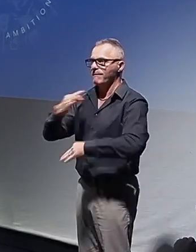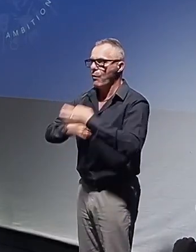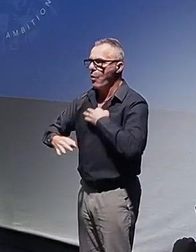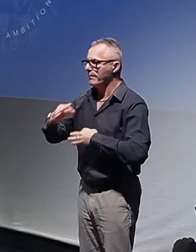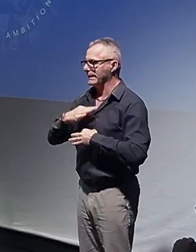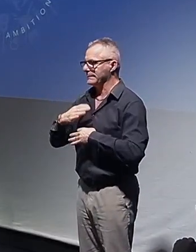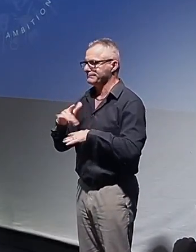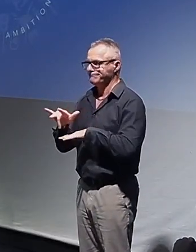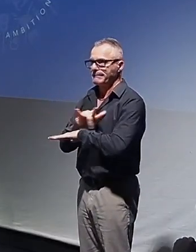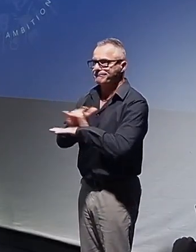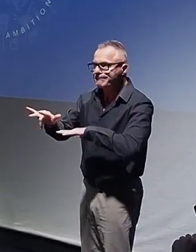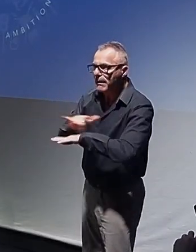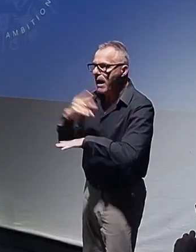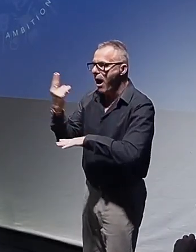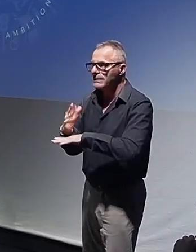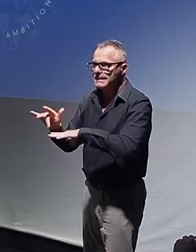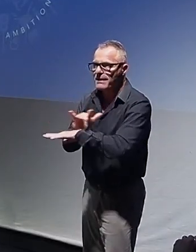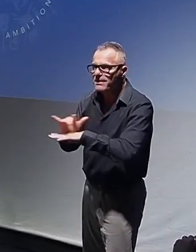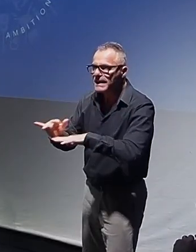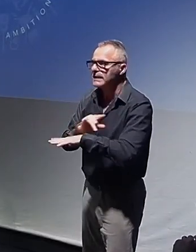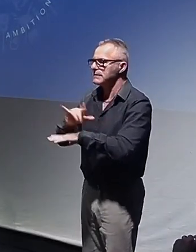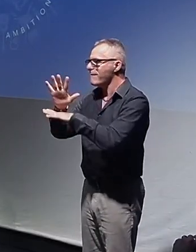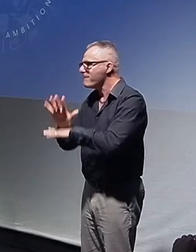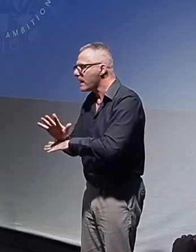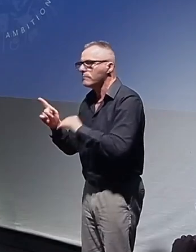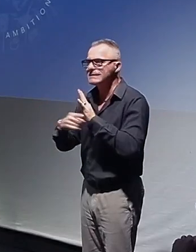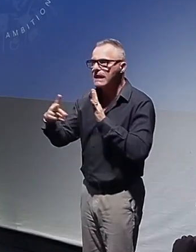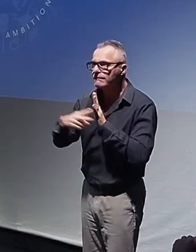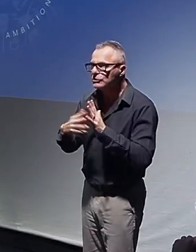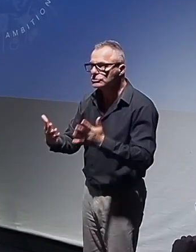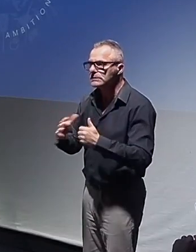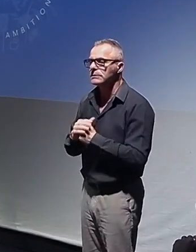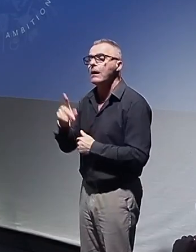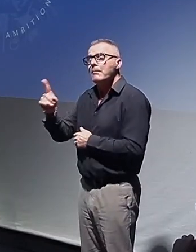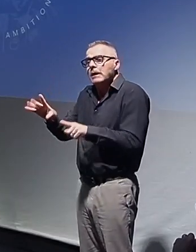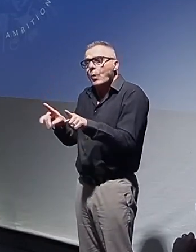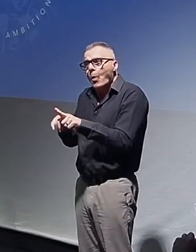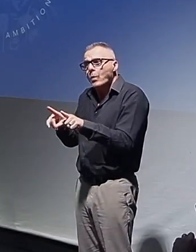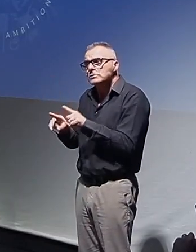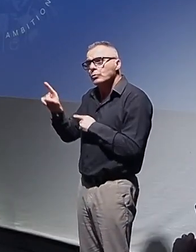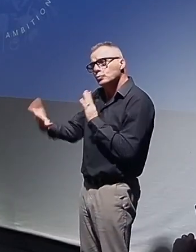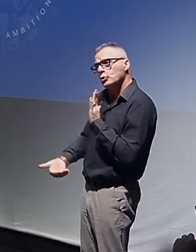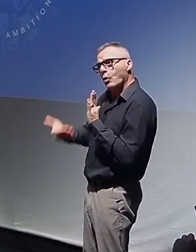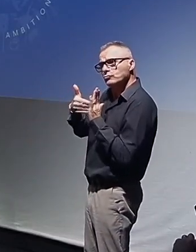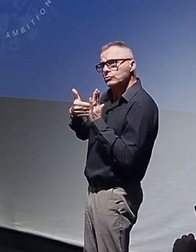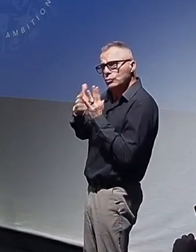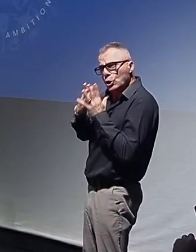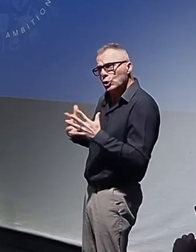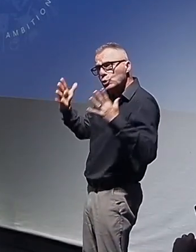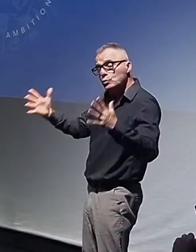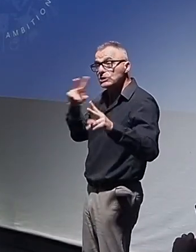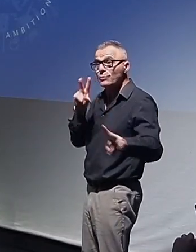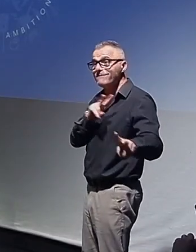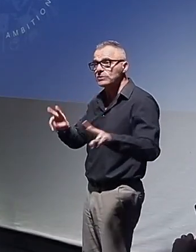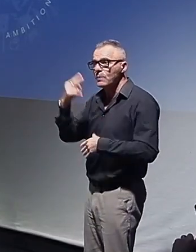theatre and in film and television. But also you contribute hugely to visual